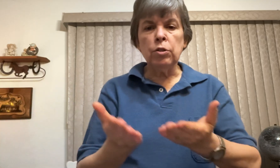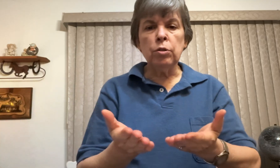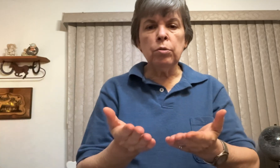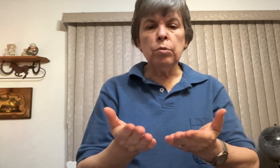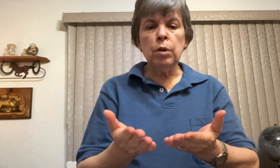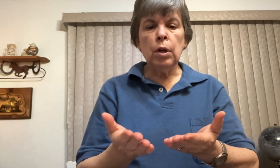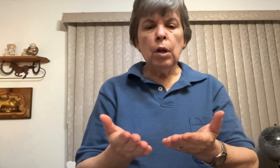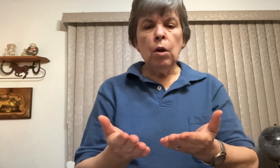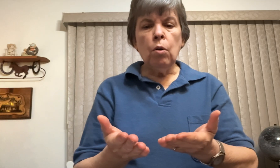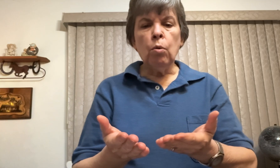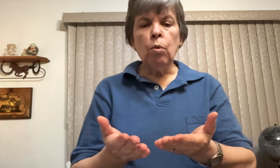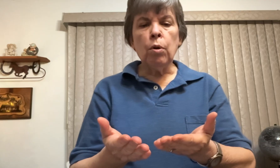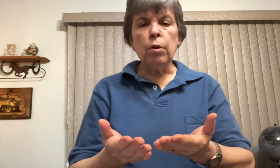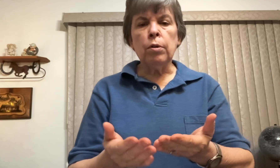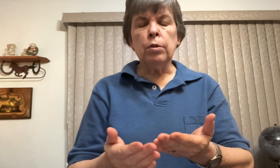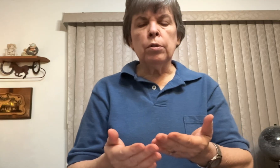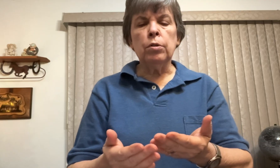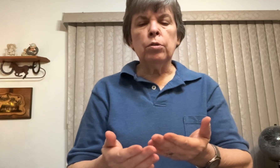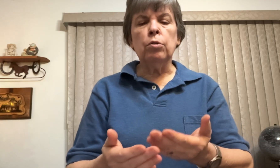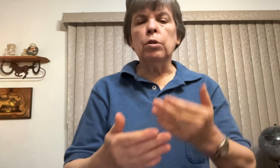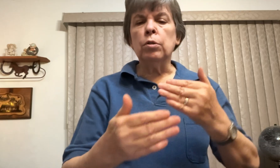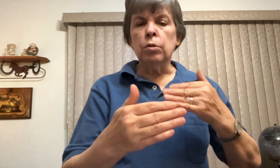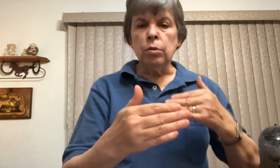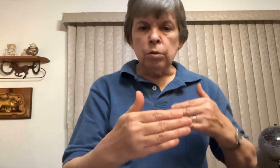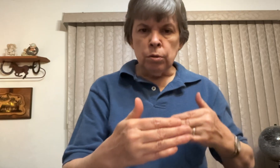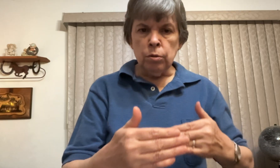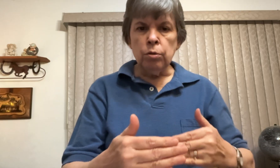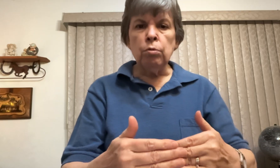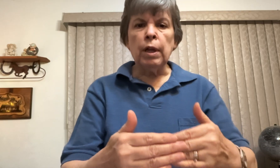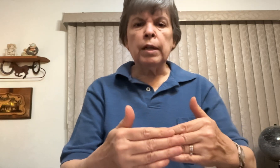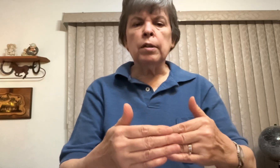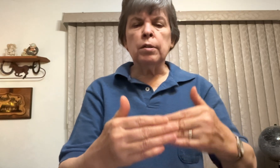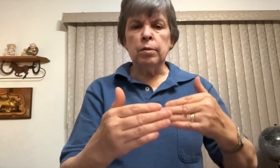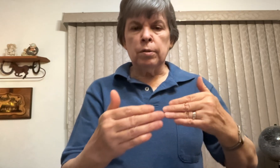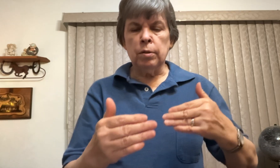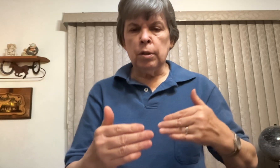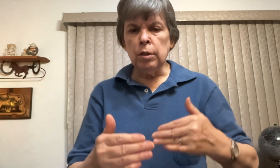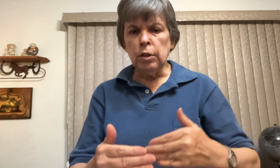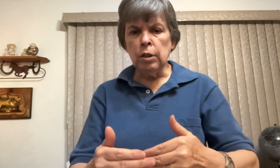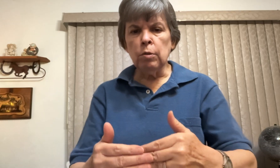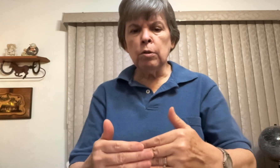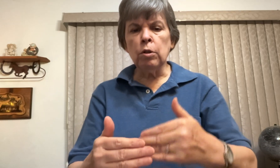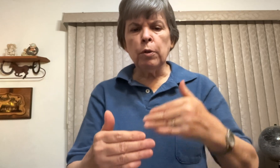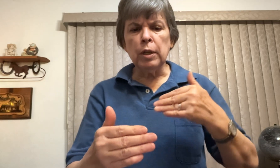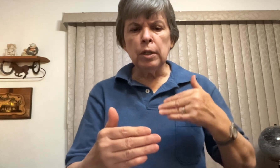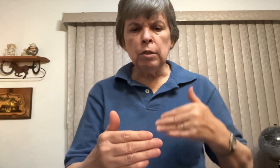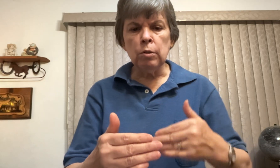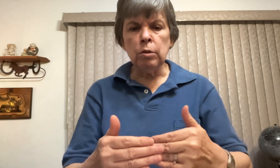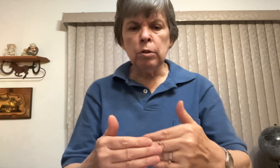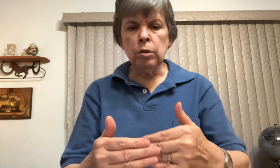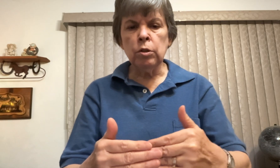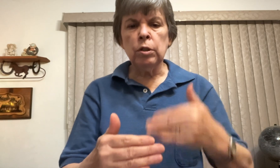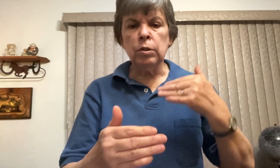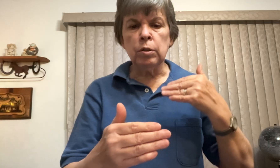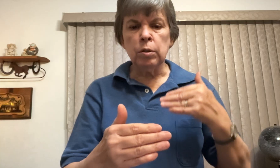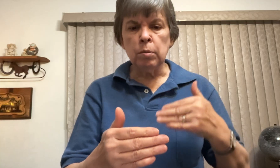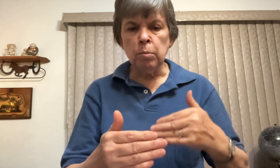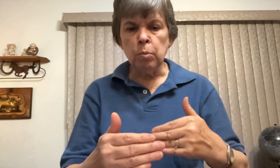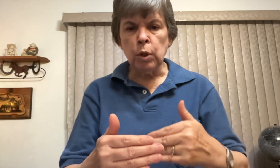you, or you could do like a nearer, going nearer. Jesus brings